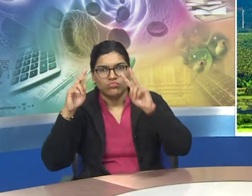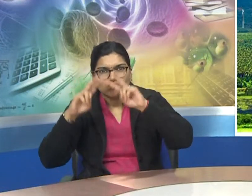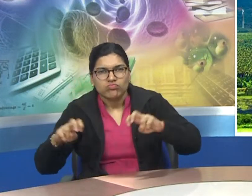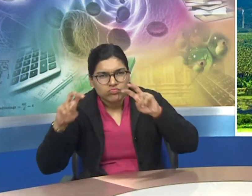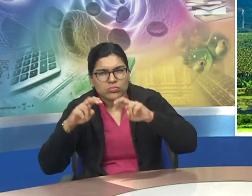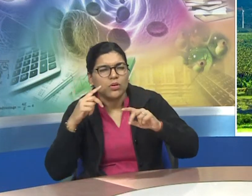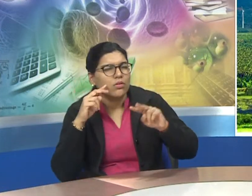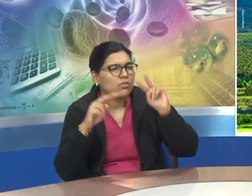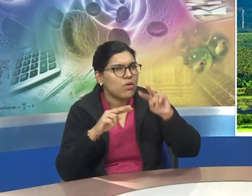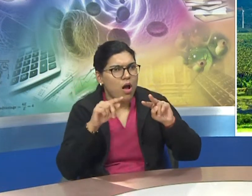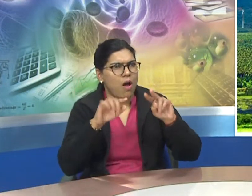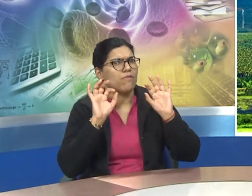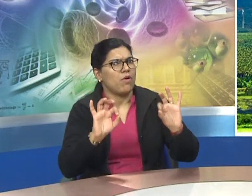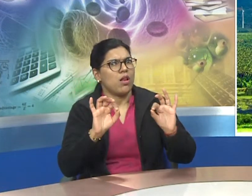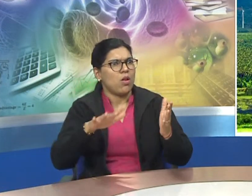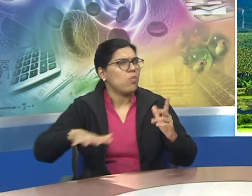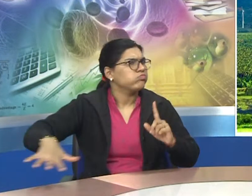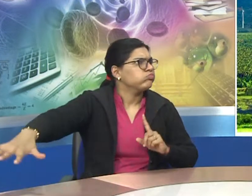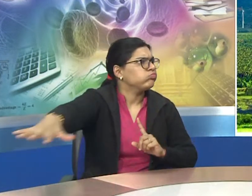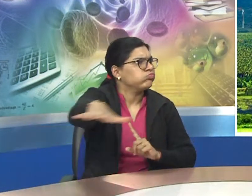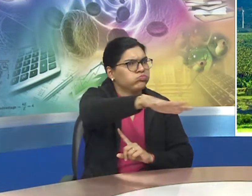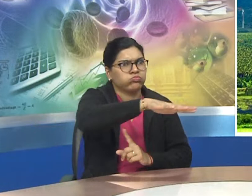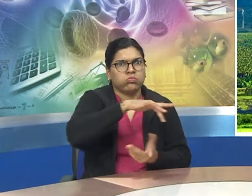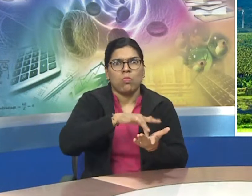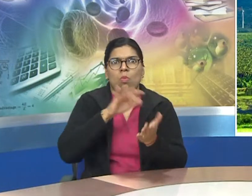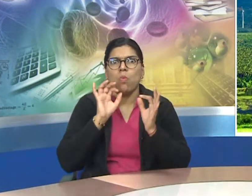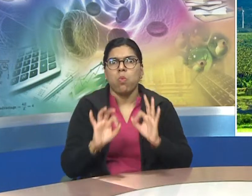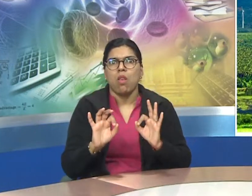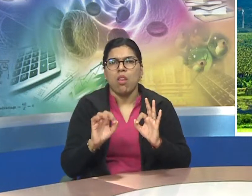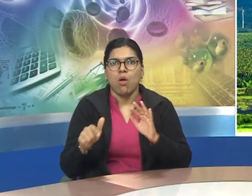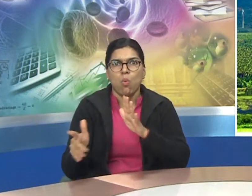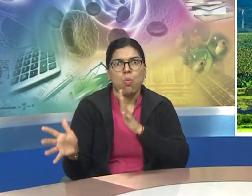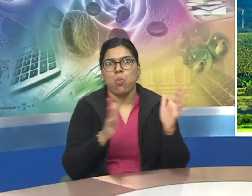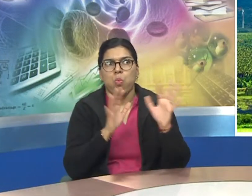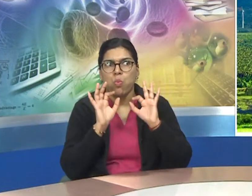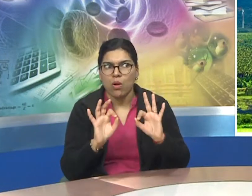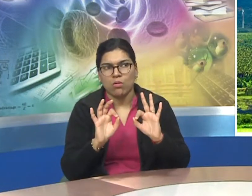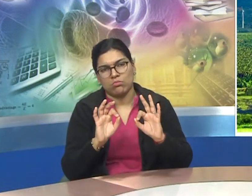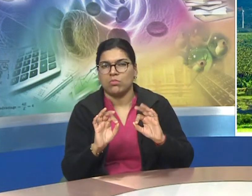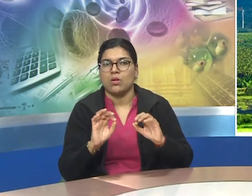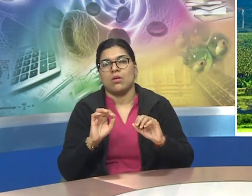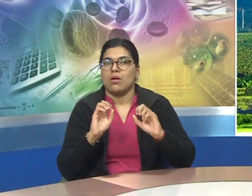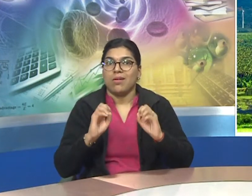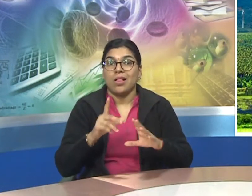energy over 10 years ago, and it continues to be a leader.